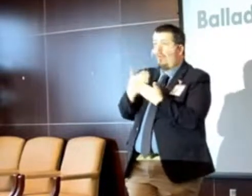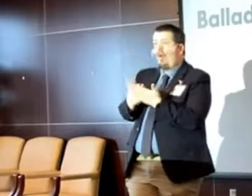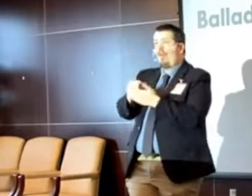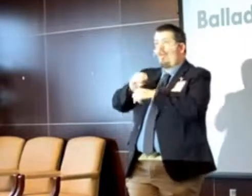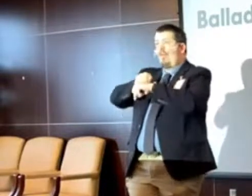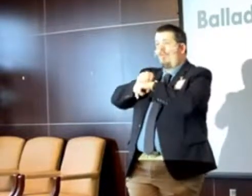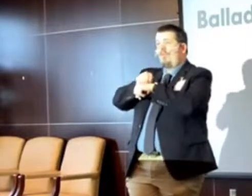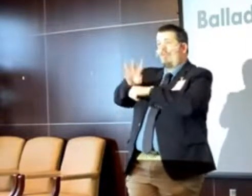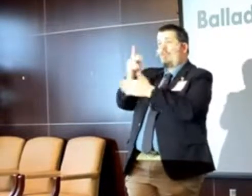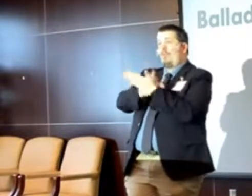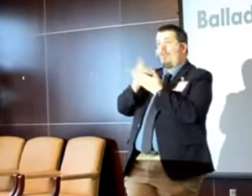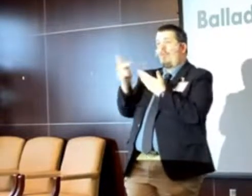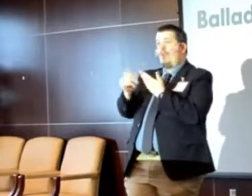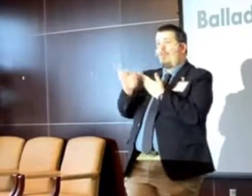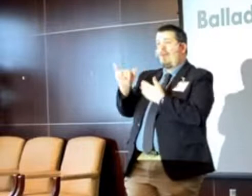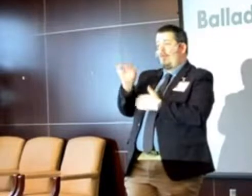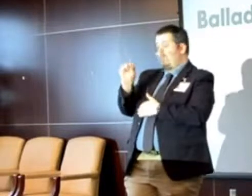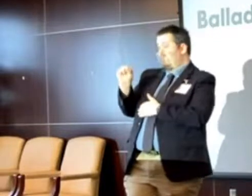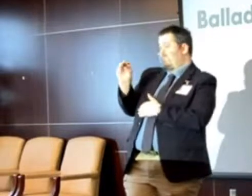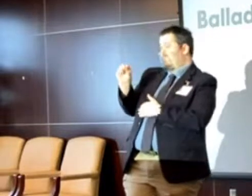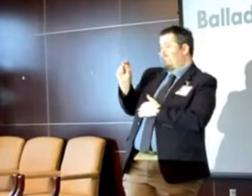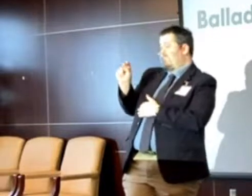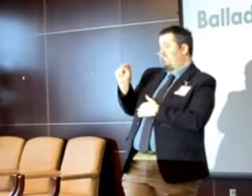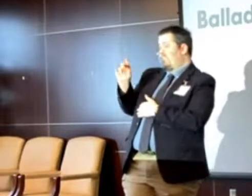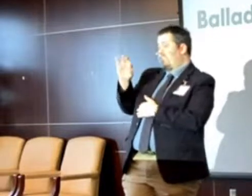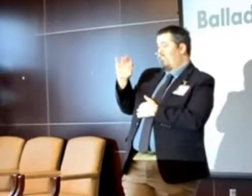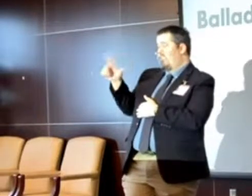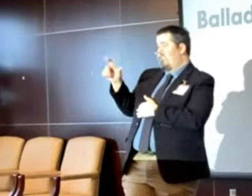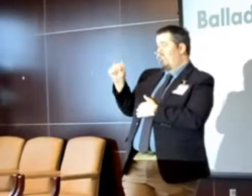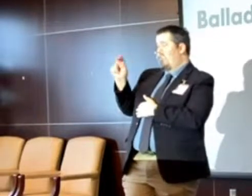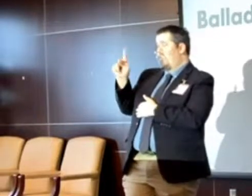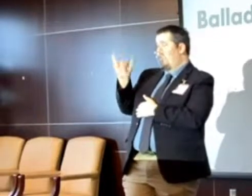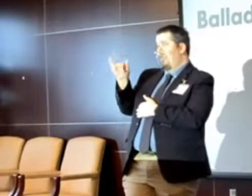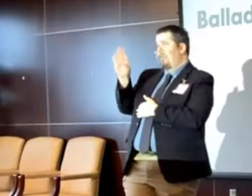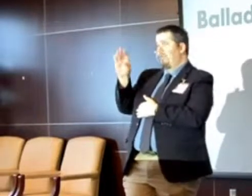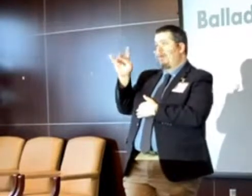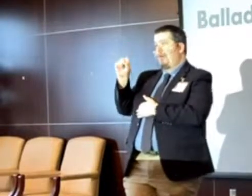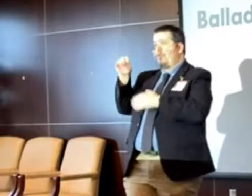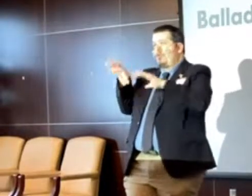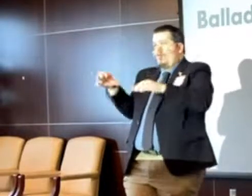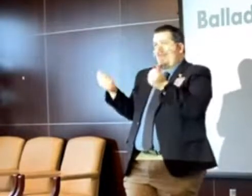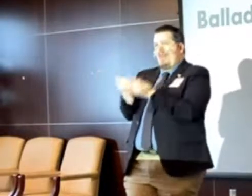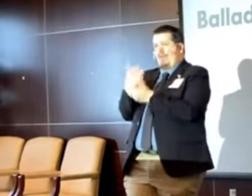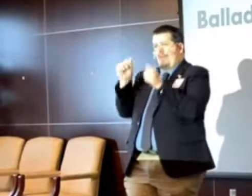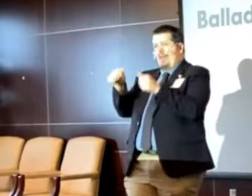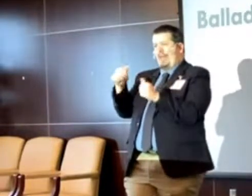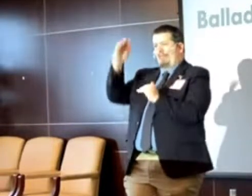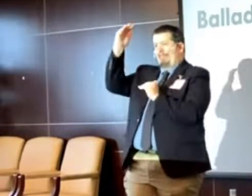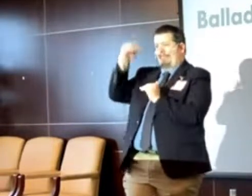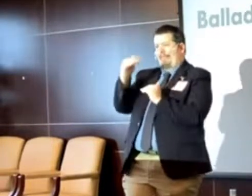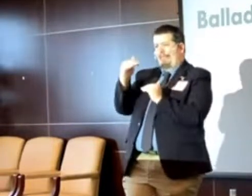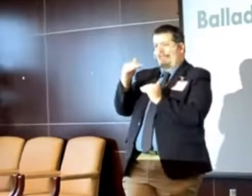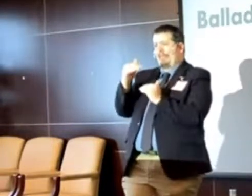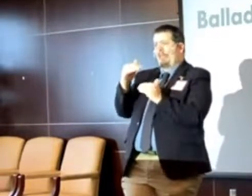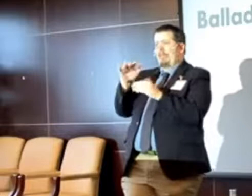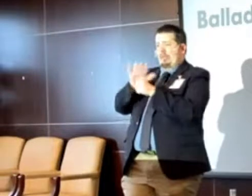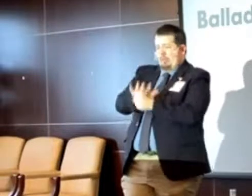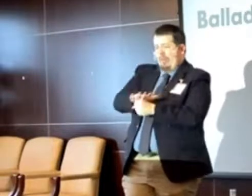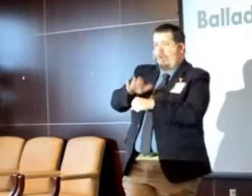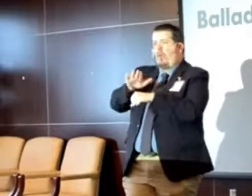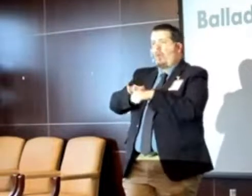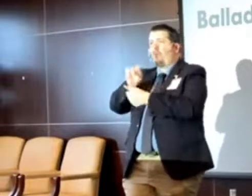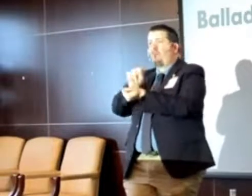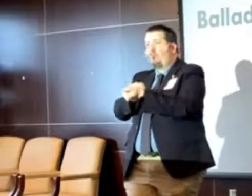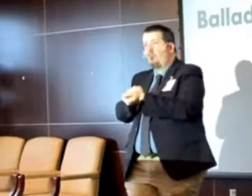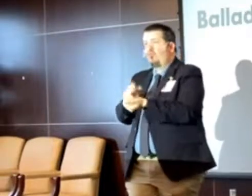effective programs like the monoclonal antibodies have been, trying to do everything we can to reduce the demand on nursing. And